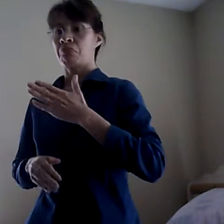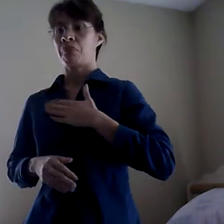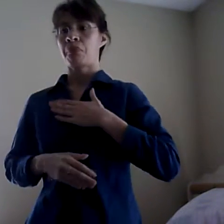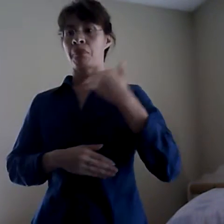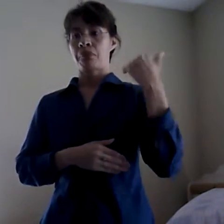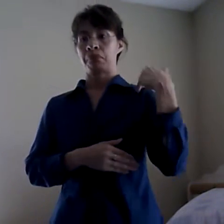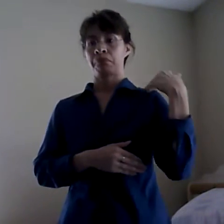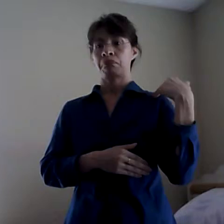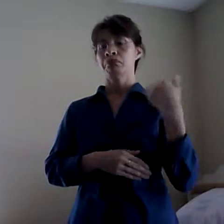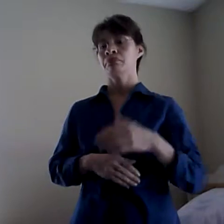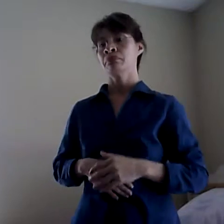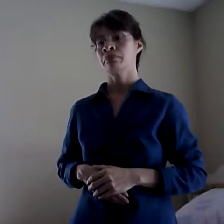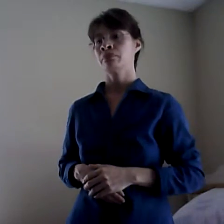Do you have any other questions